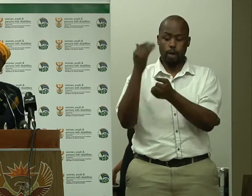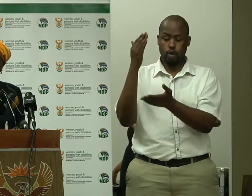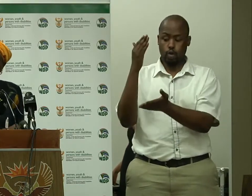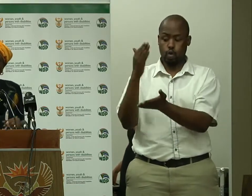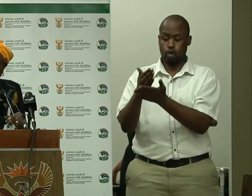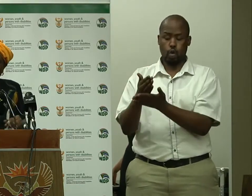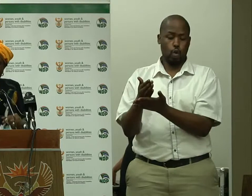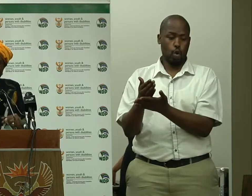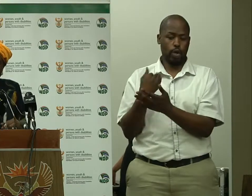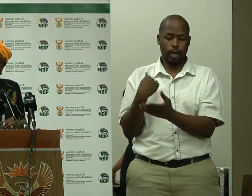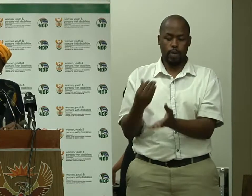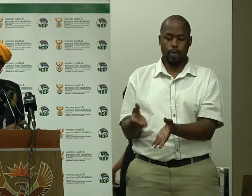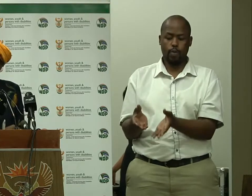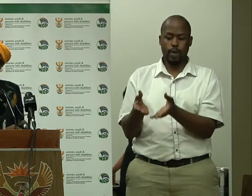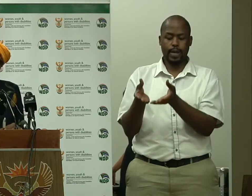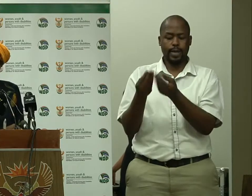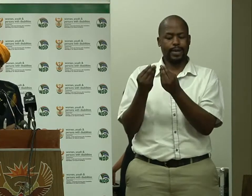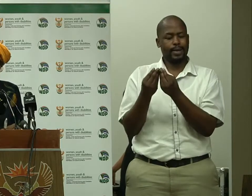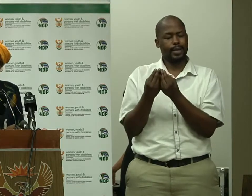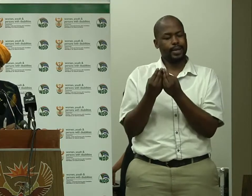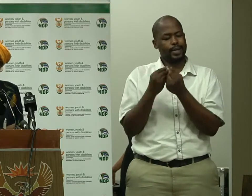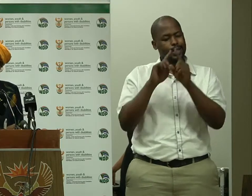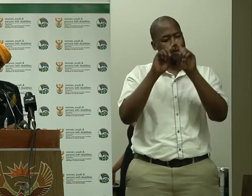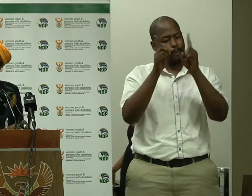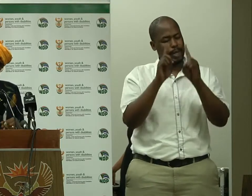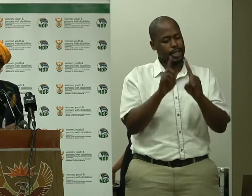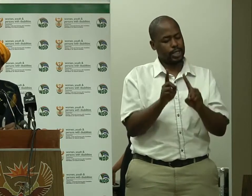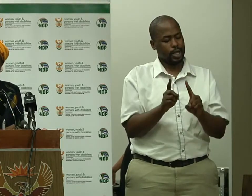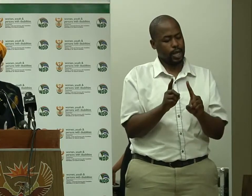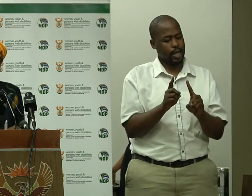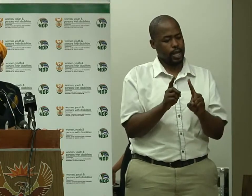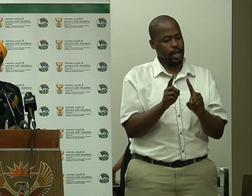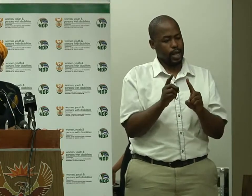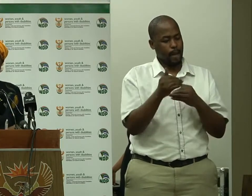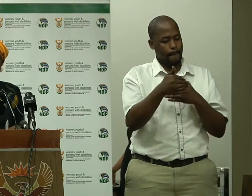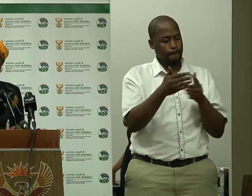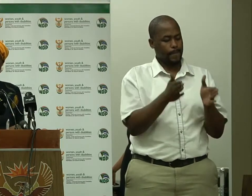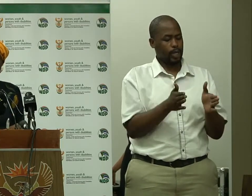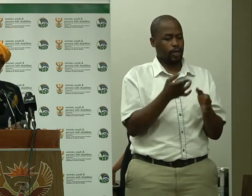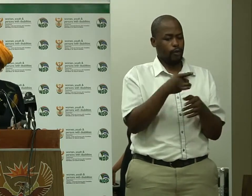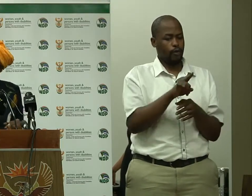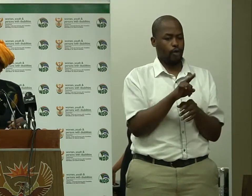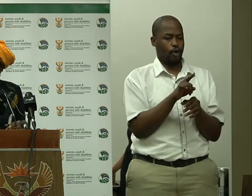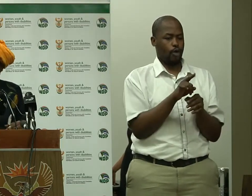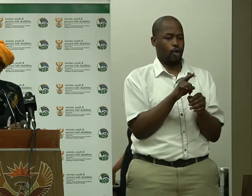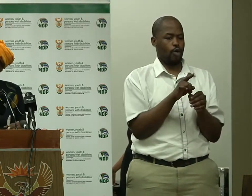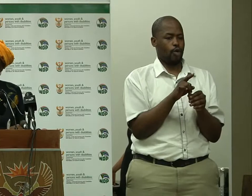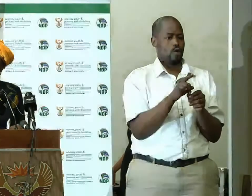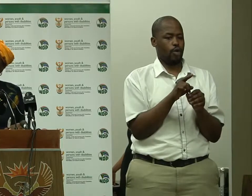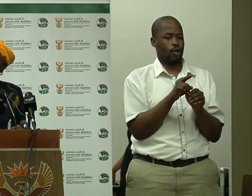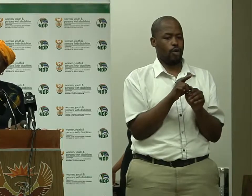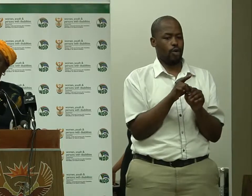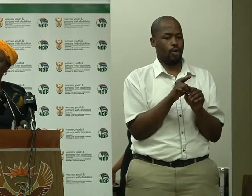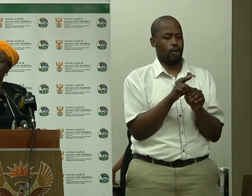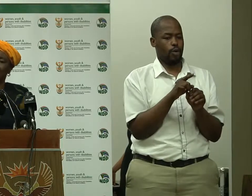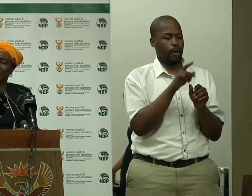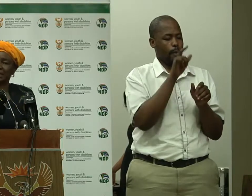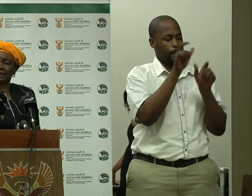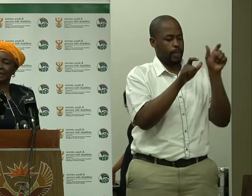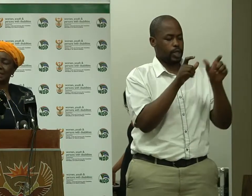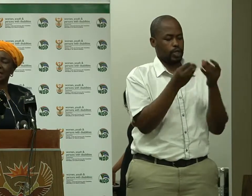that we get earmarked packs for cushioning persons